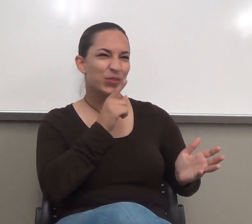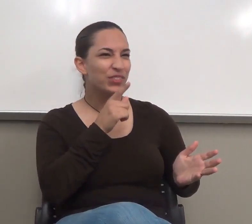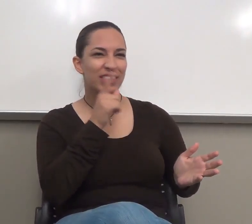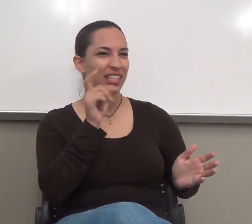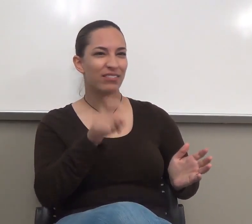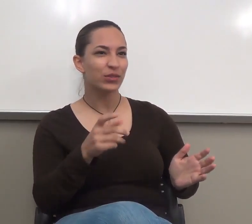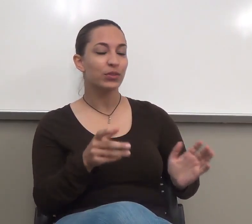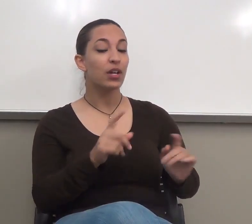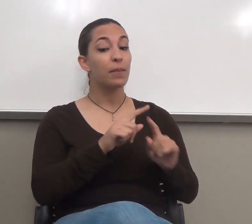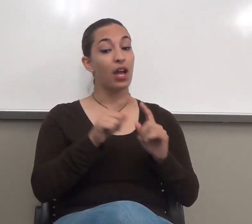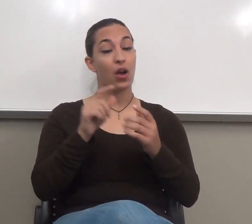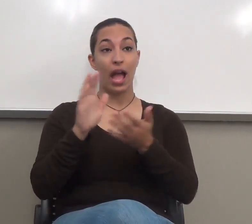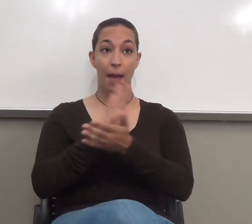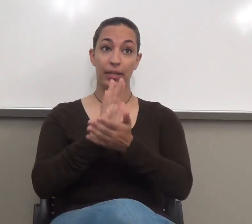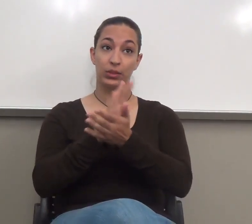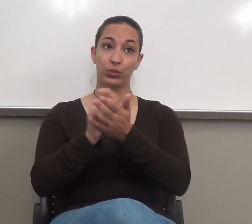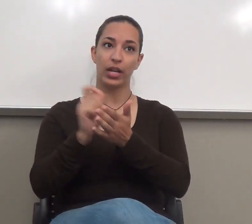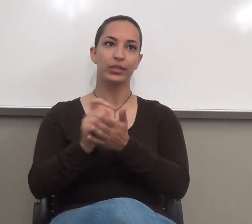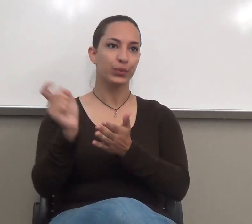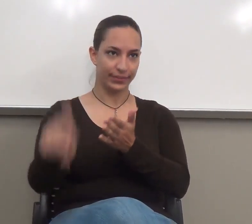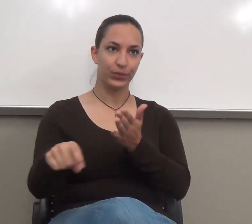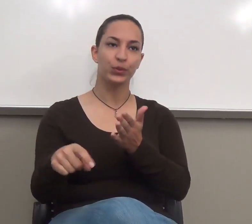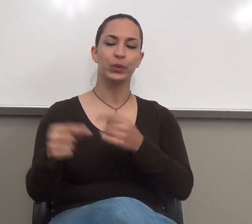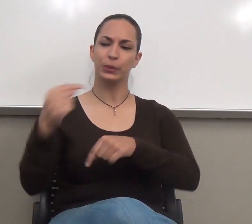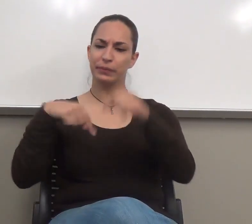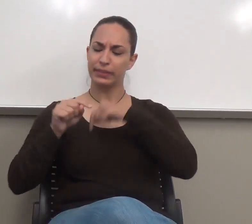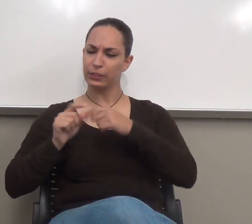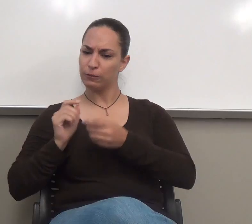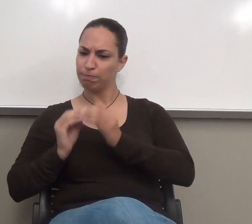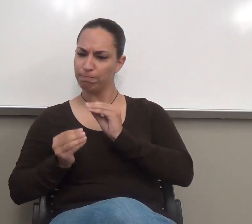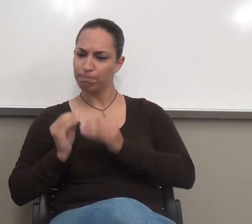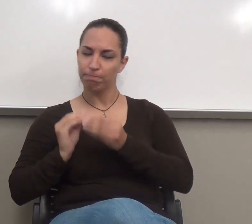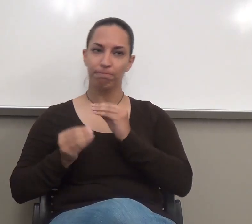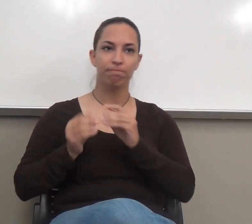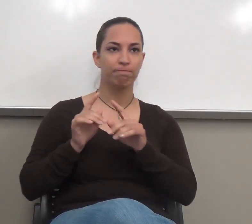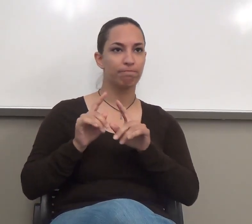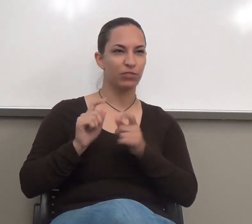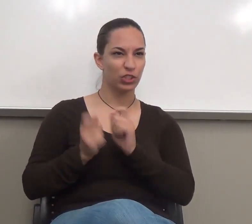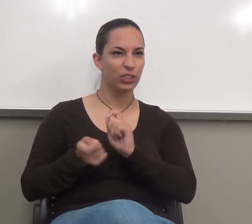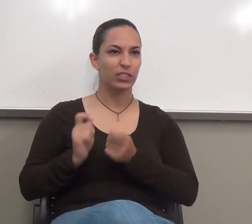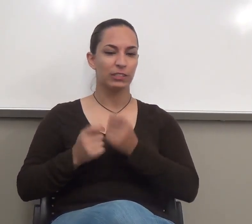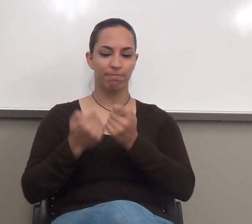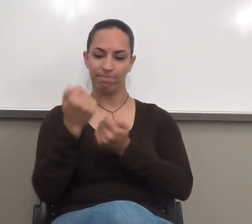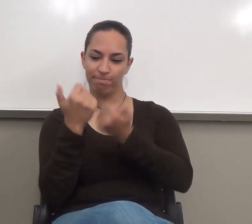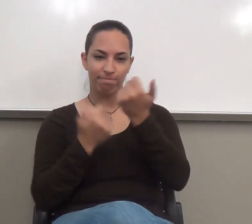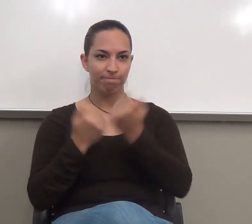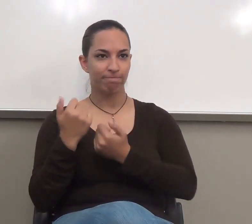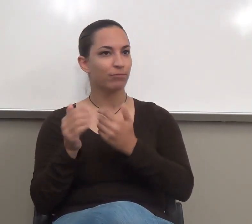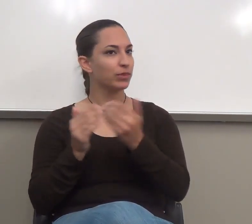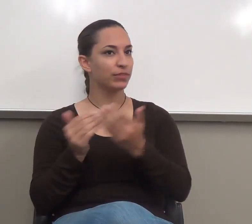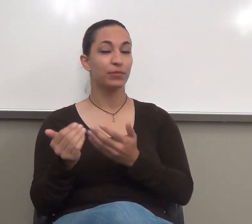writing, okay? With your creative writing, your personal writing, you don't necessarily need to go back and make changes and make sure it's